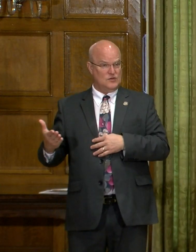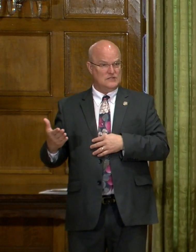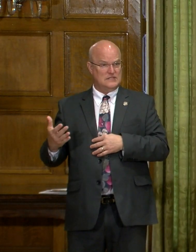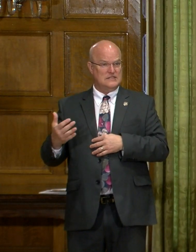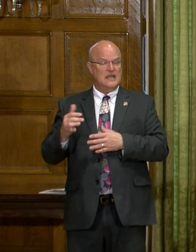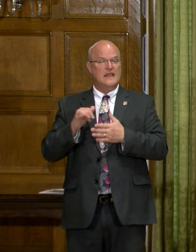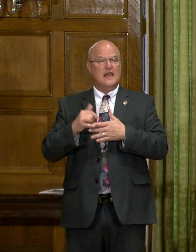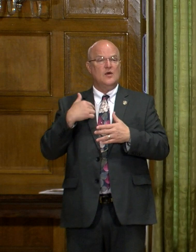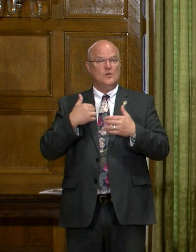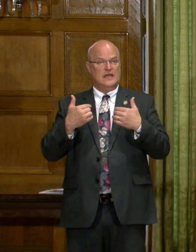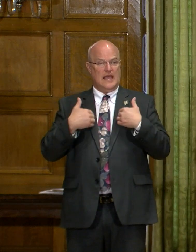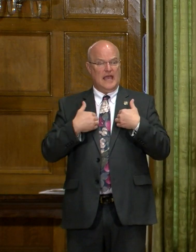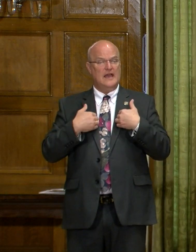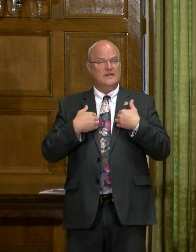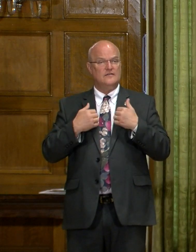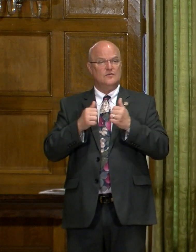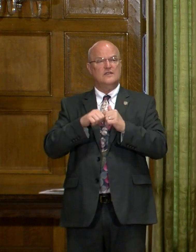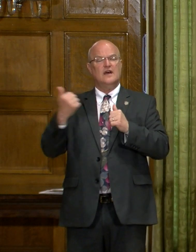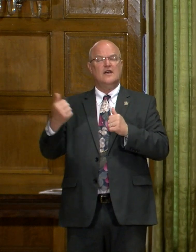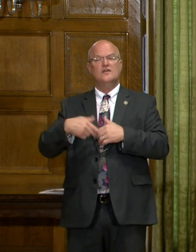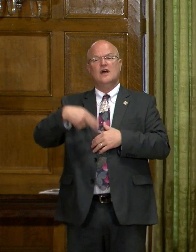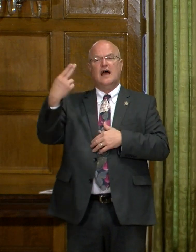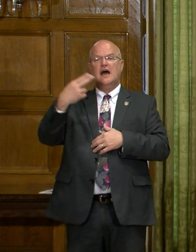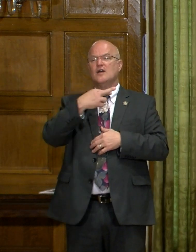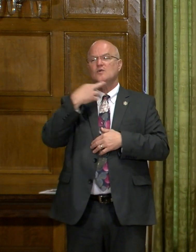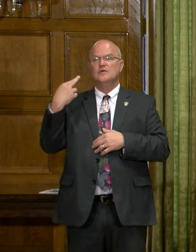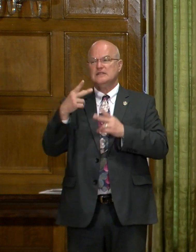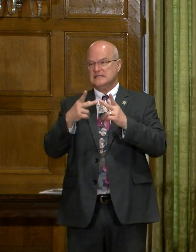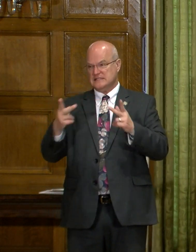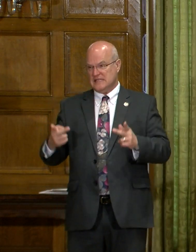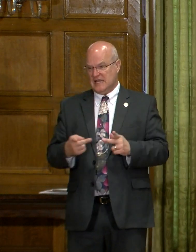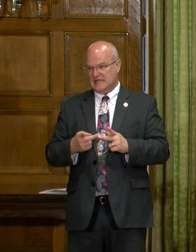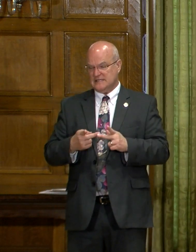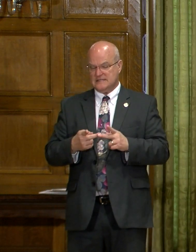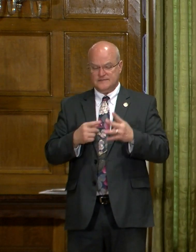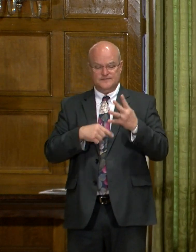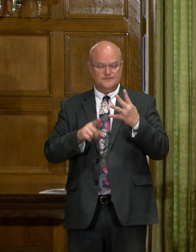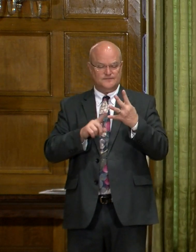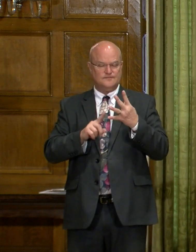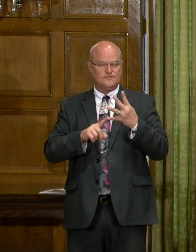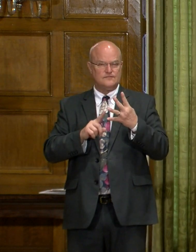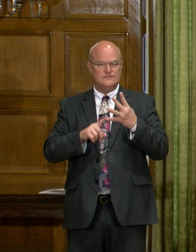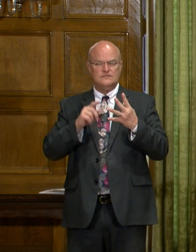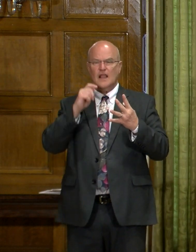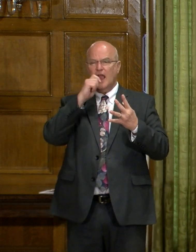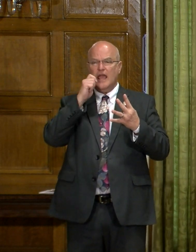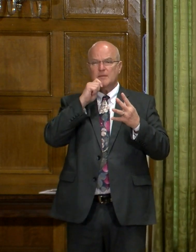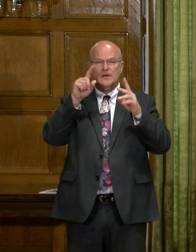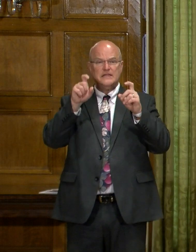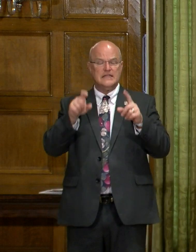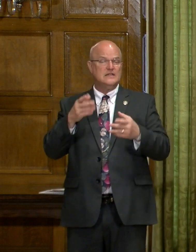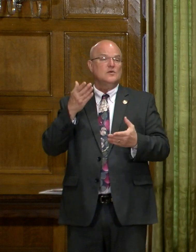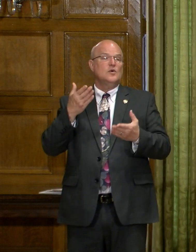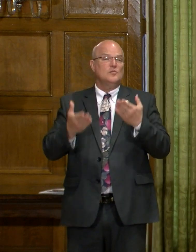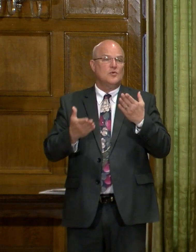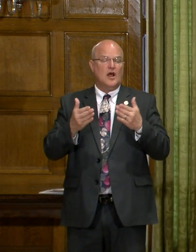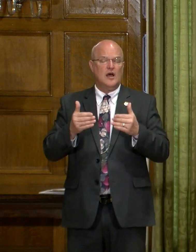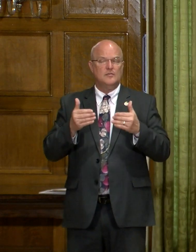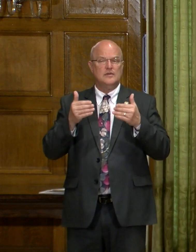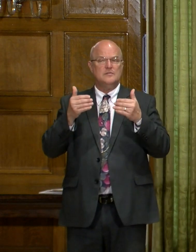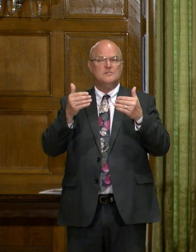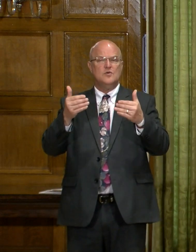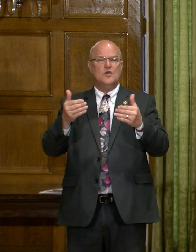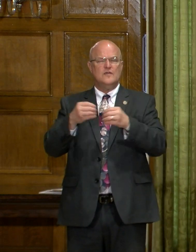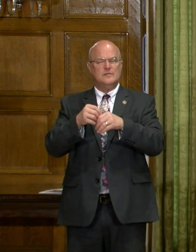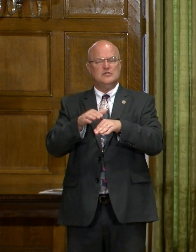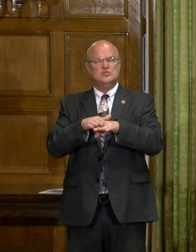resources that we have in other high-risk settings. The 4th one on the antibody testing will probably move